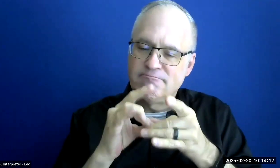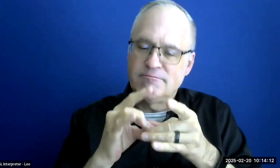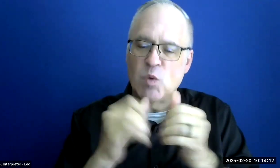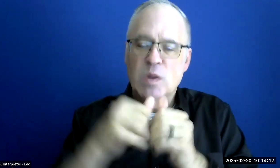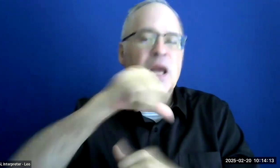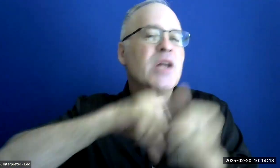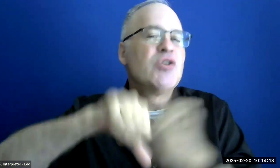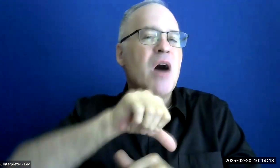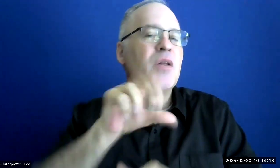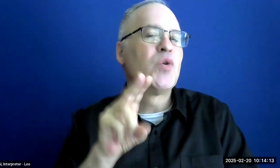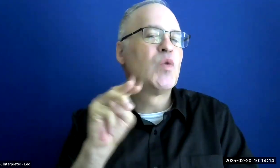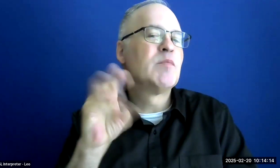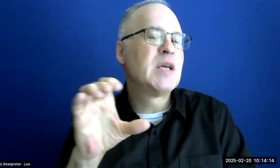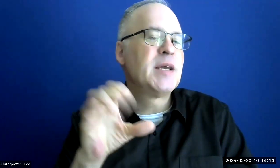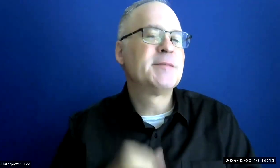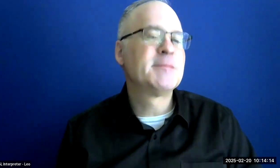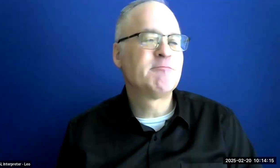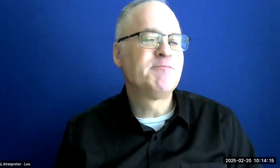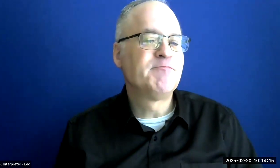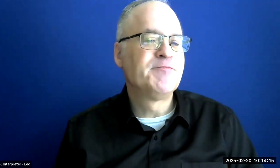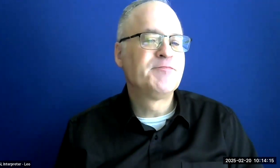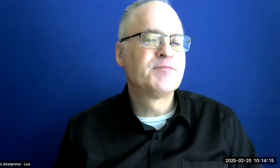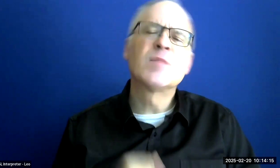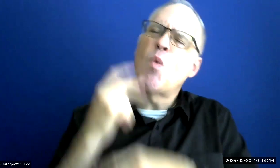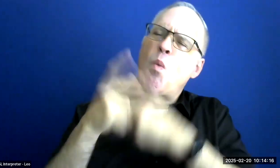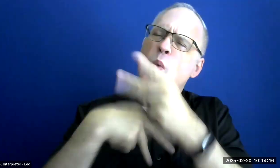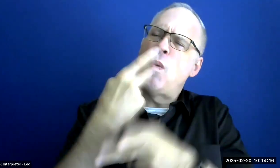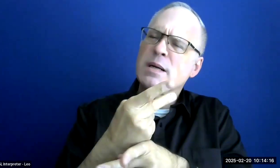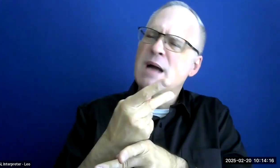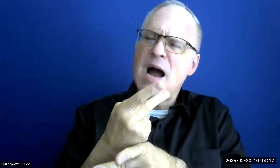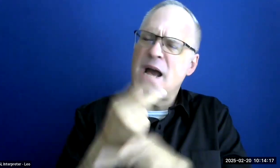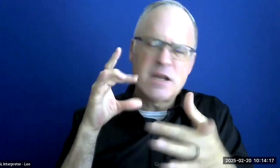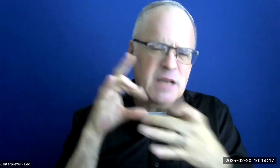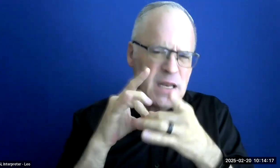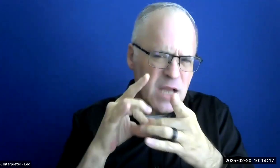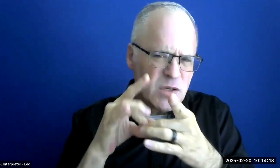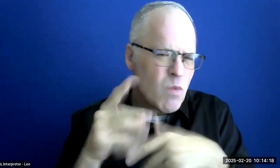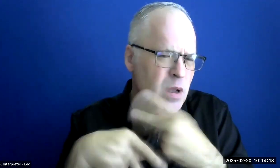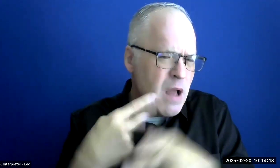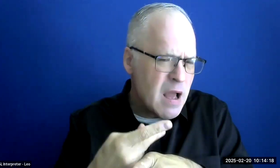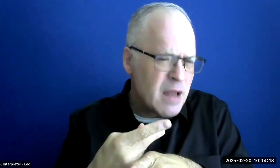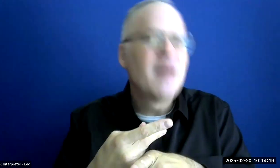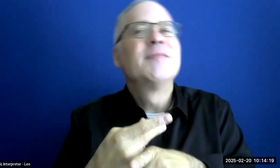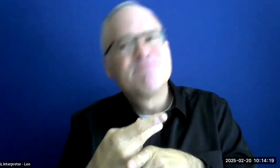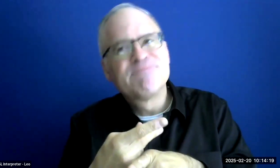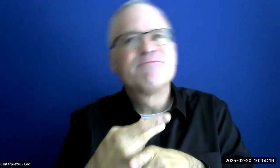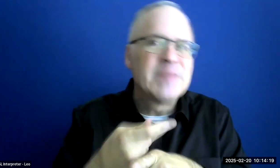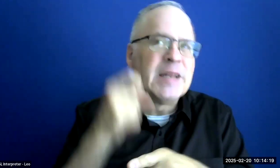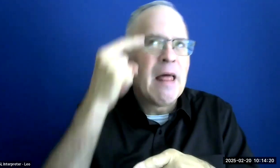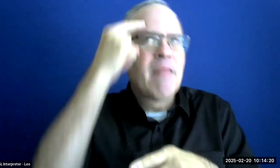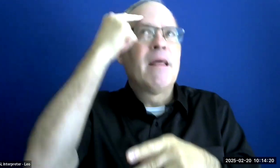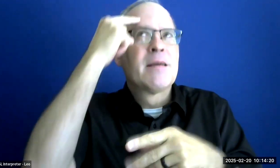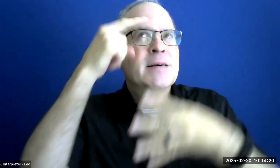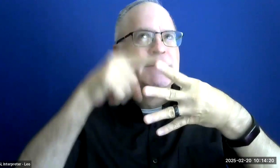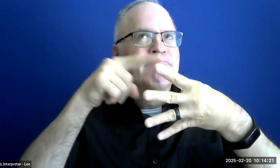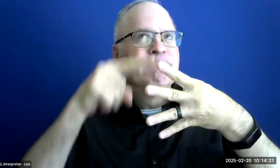As we think about what sort of connectionalism God is calling the United Methodist Church to embody, we need to be aware of the different senses in